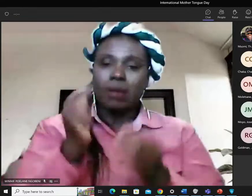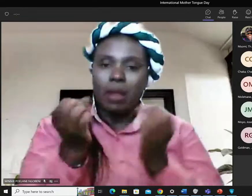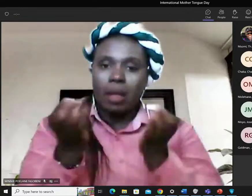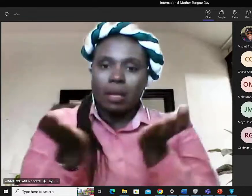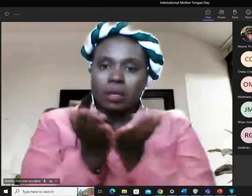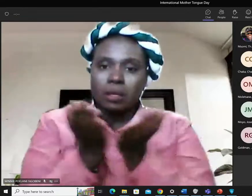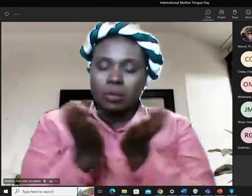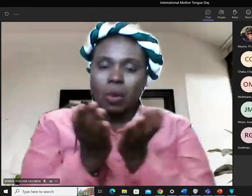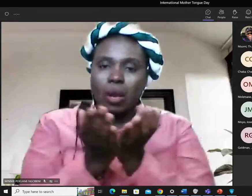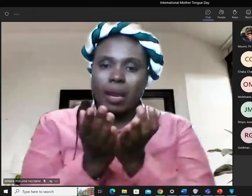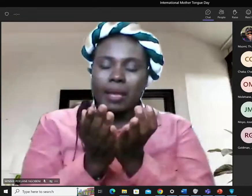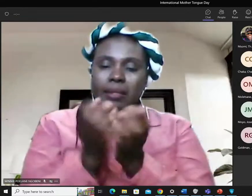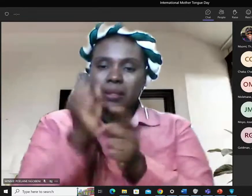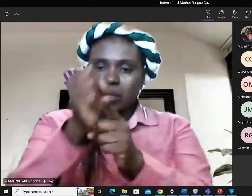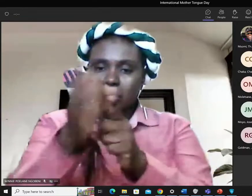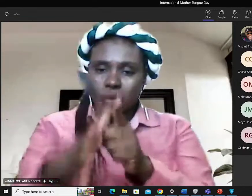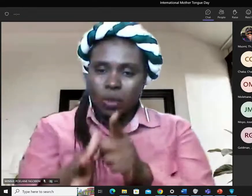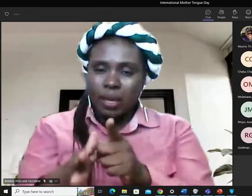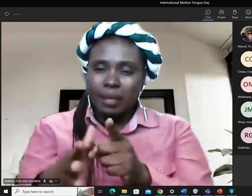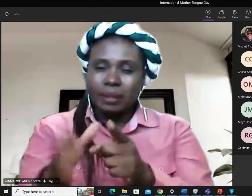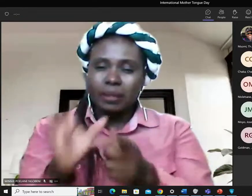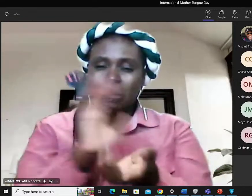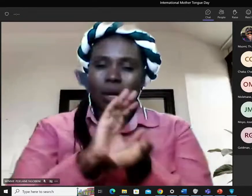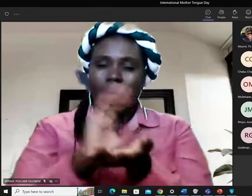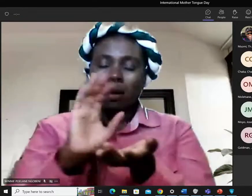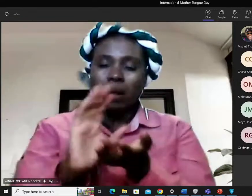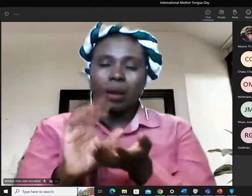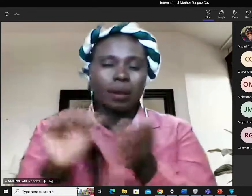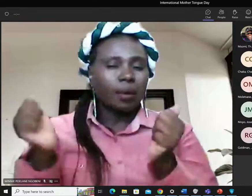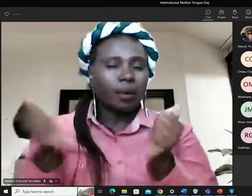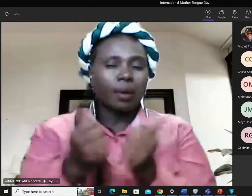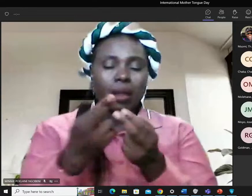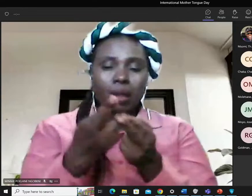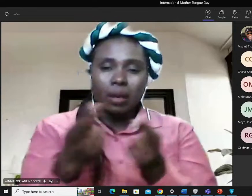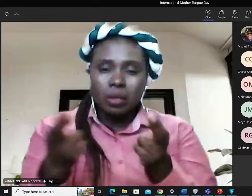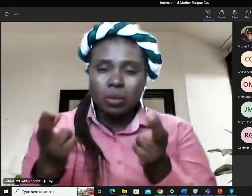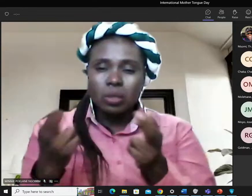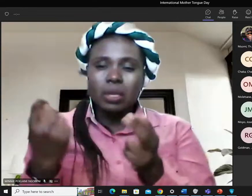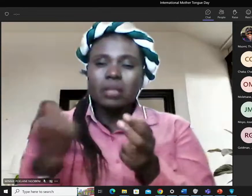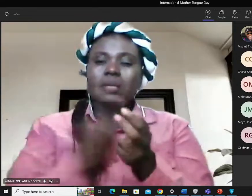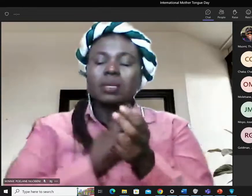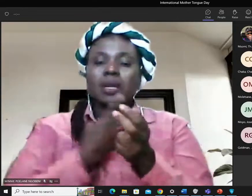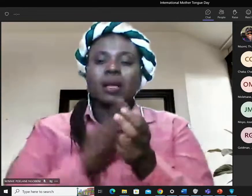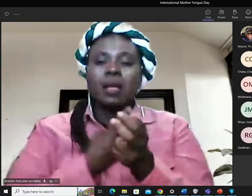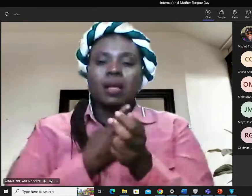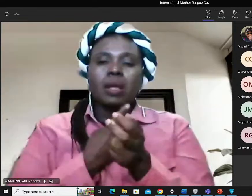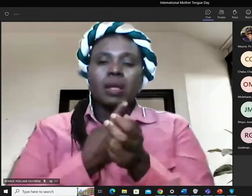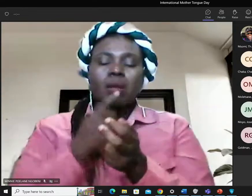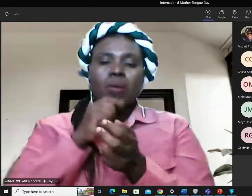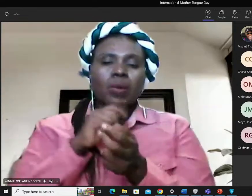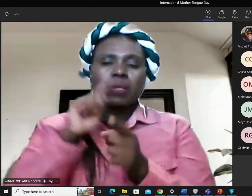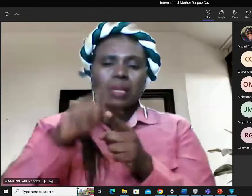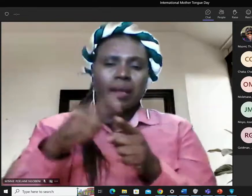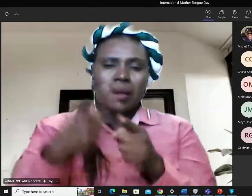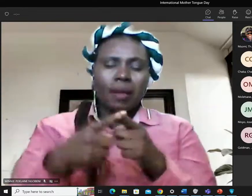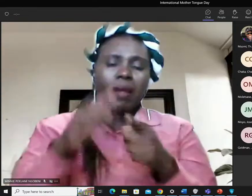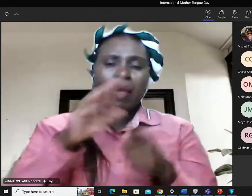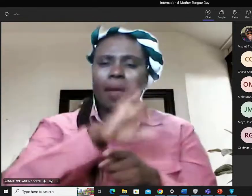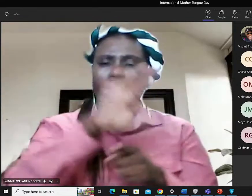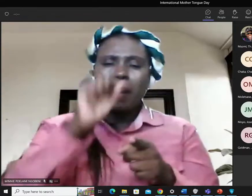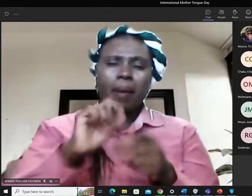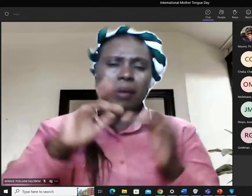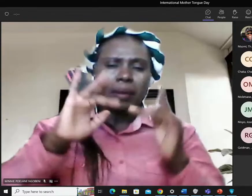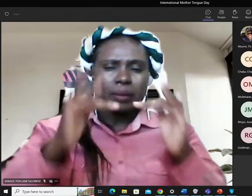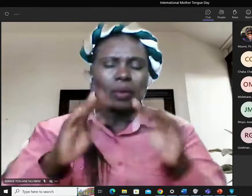your curriculum. Write some of the material yourself, use South African examples, use the media, use the